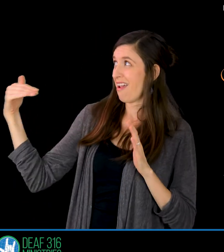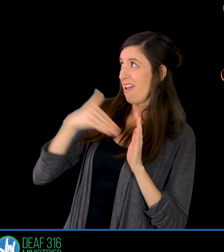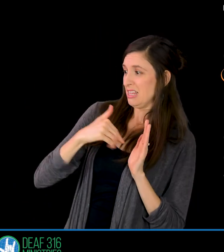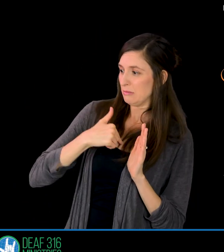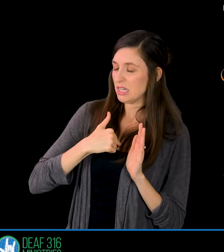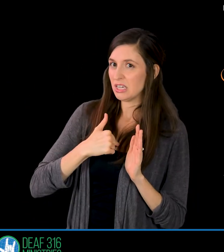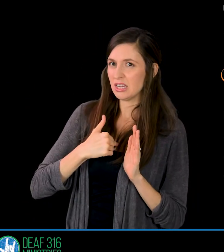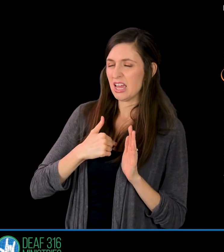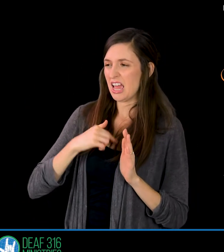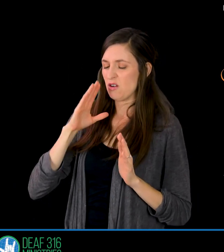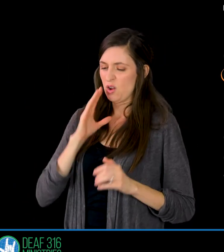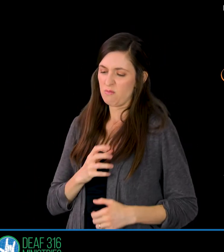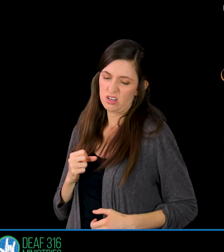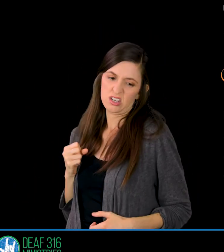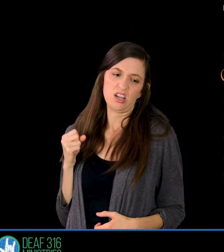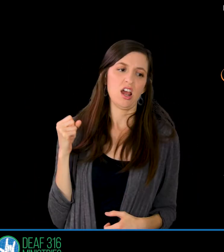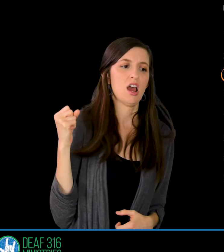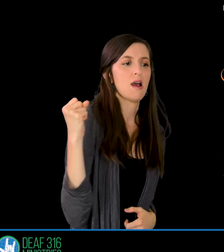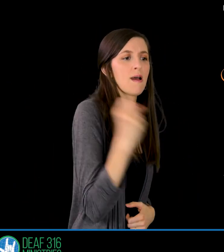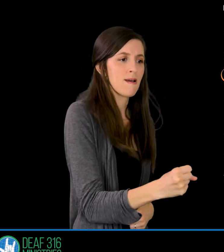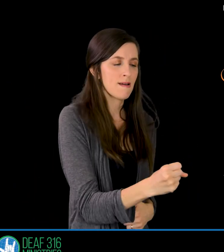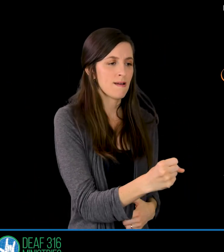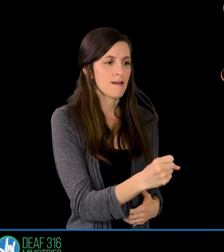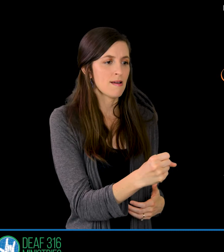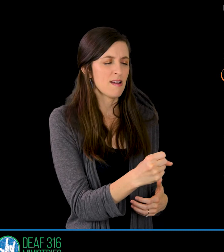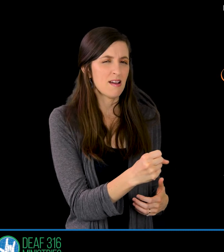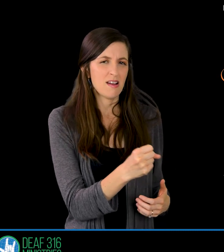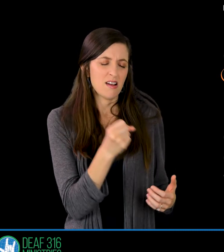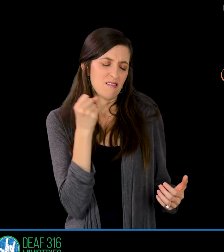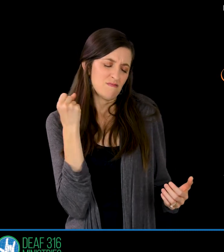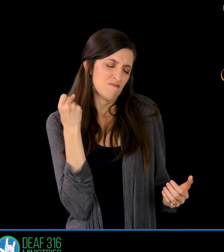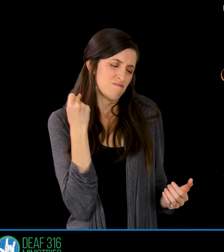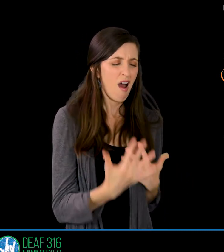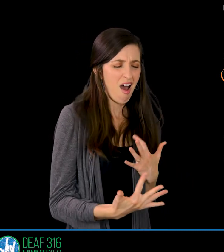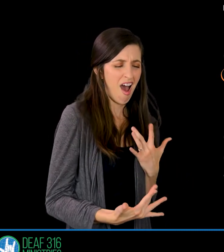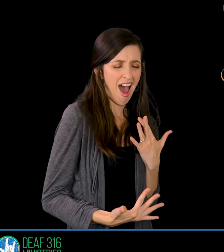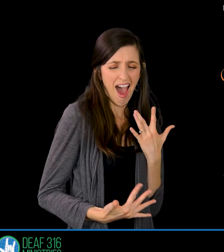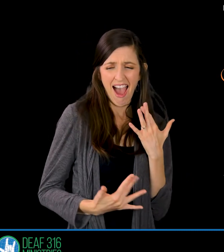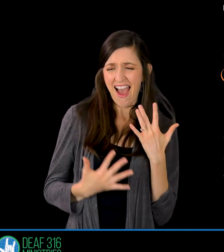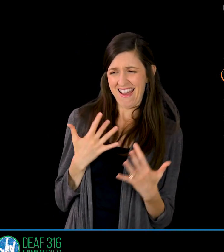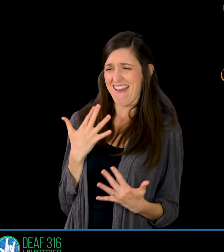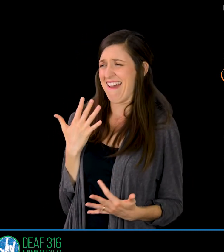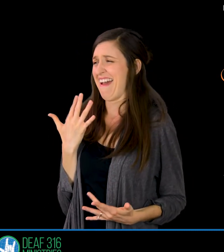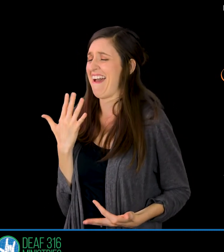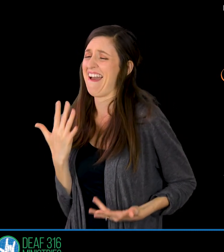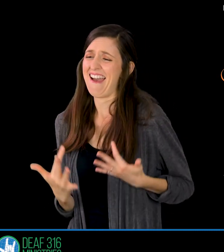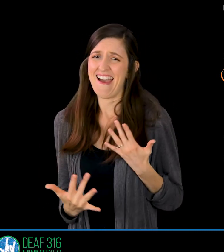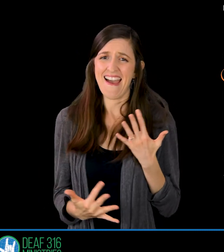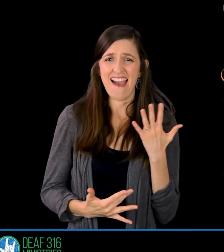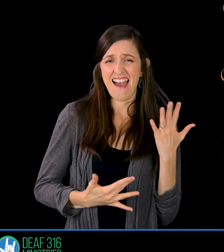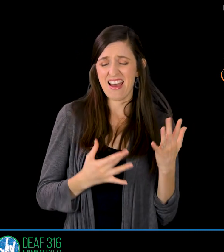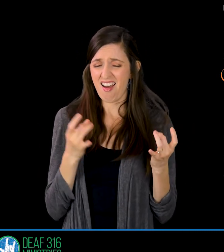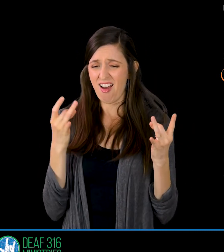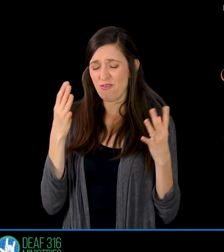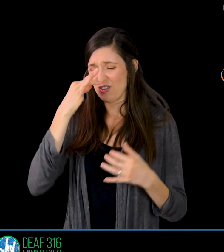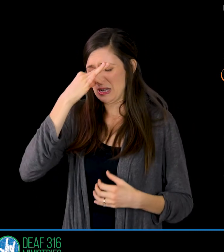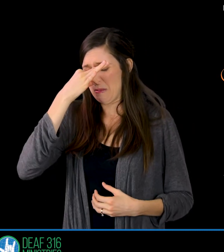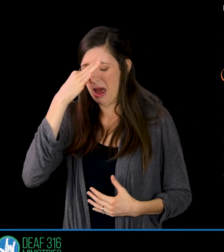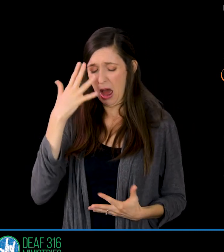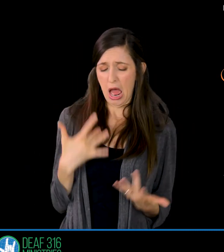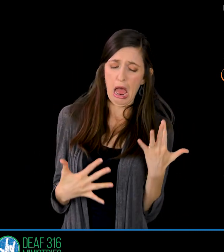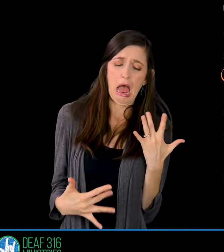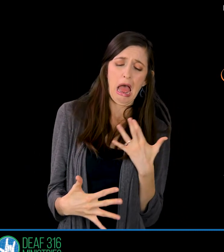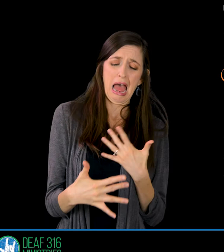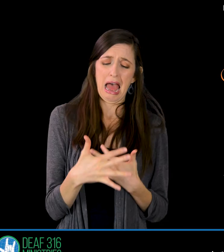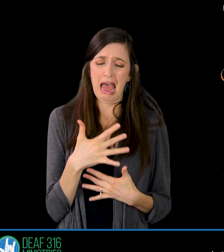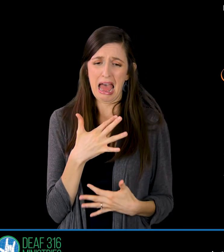cup of his anger and he will be tormented with fire and sulfur it's the lake of fire